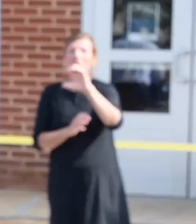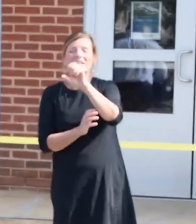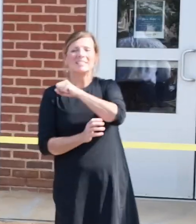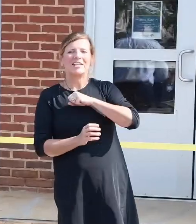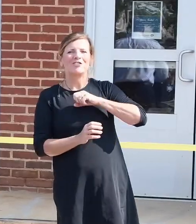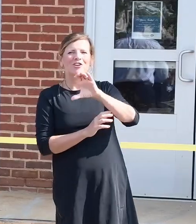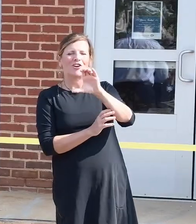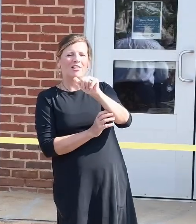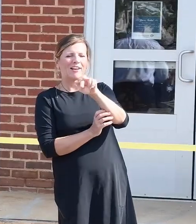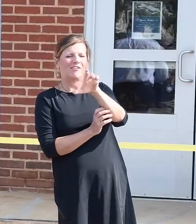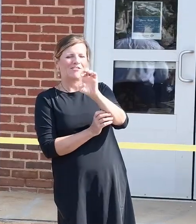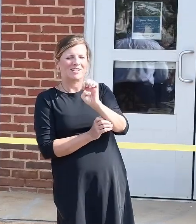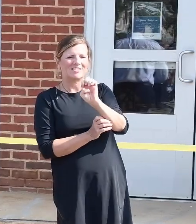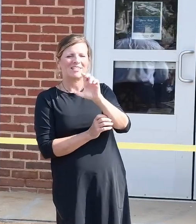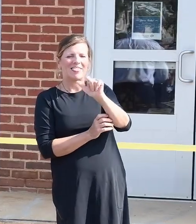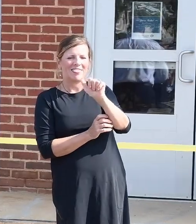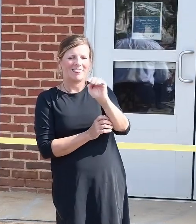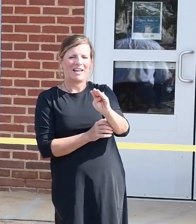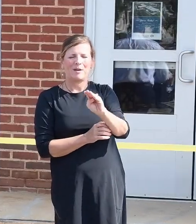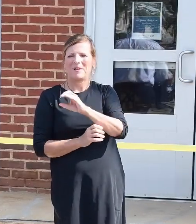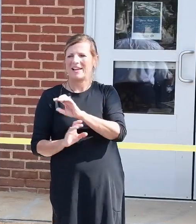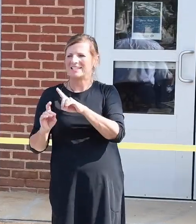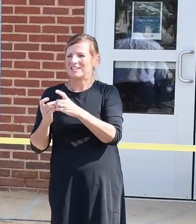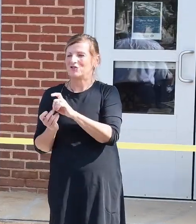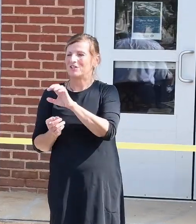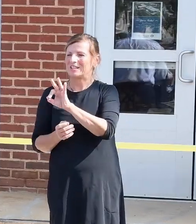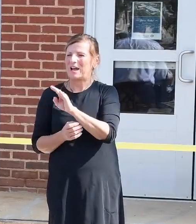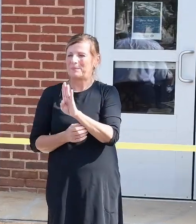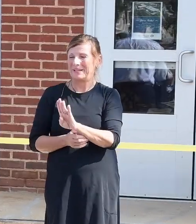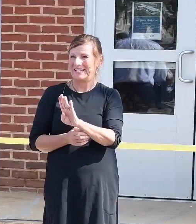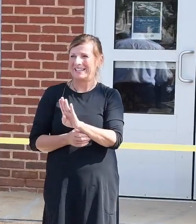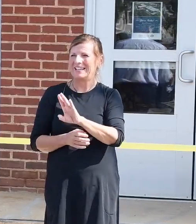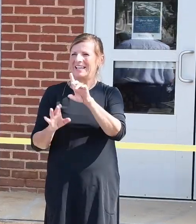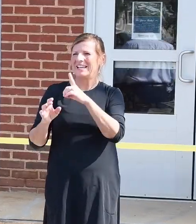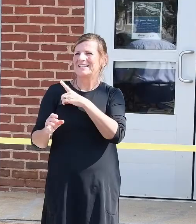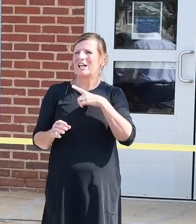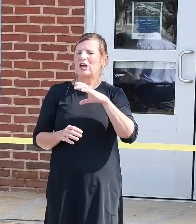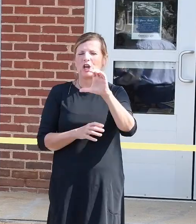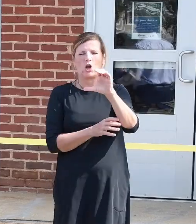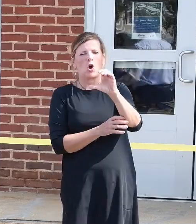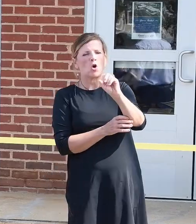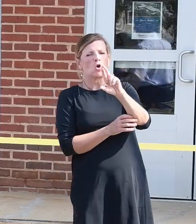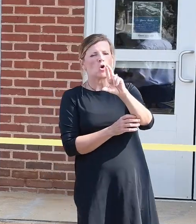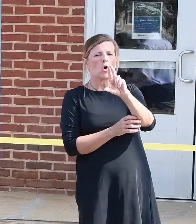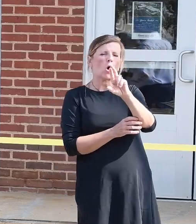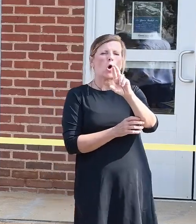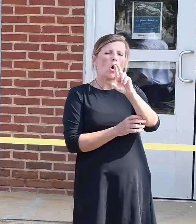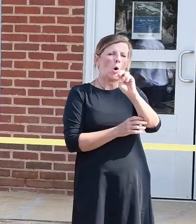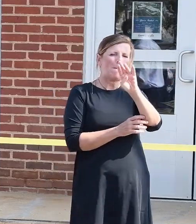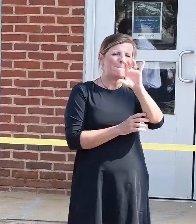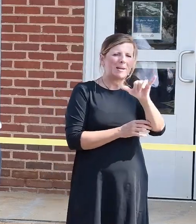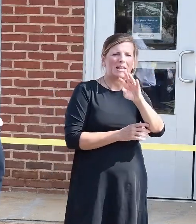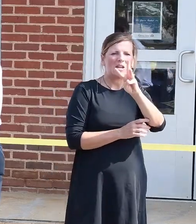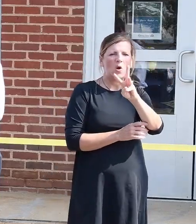and House Delegation Chair representing District 9B, Delegate Courtney Watson.